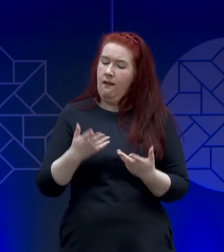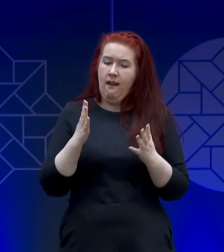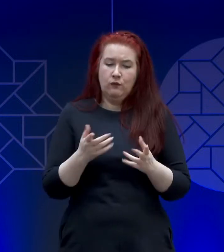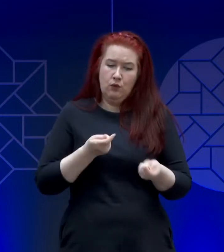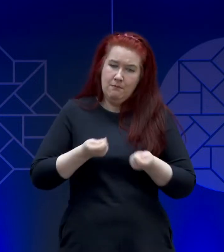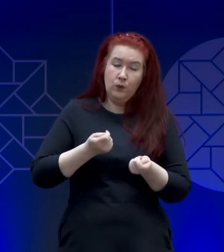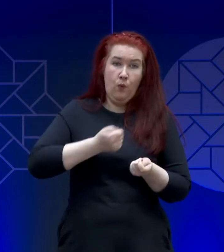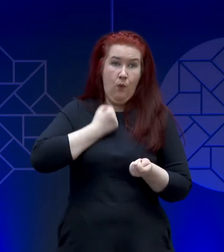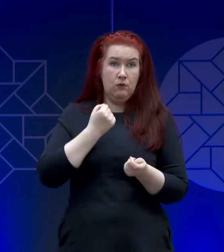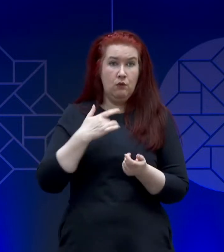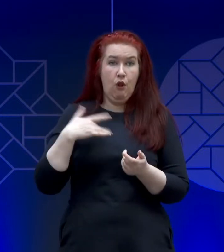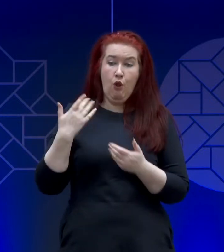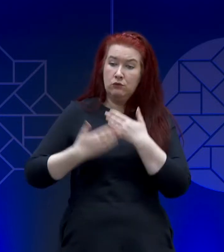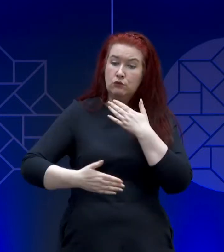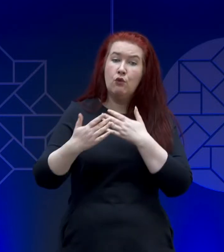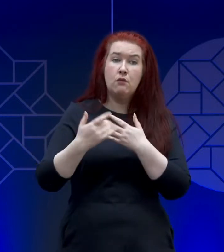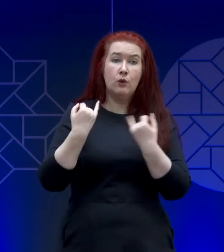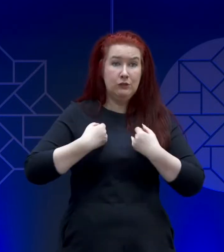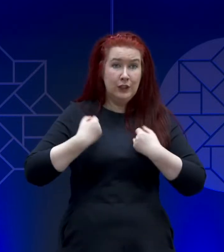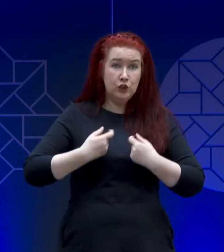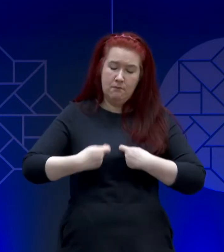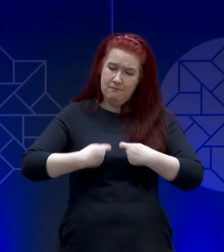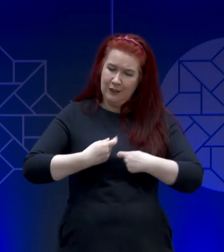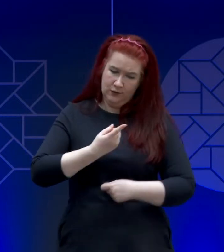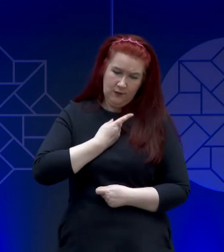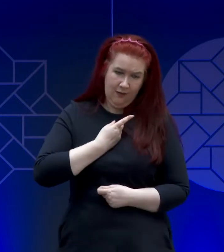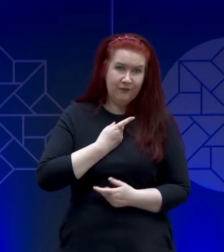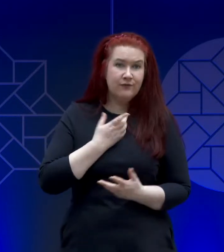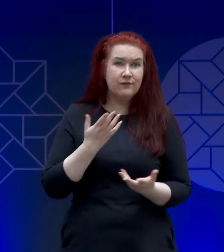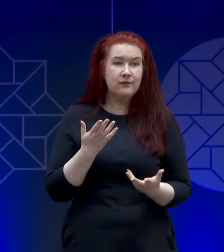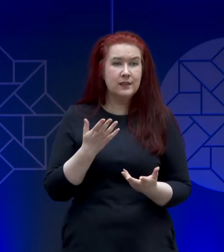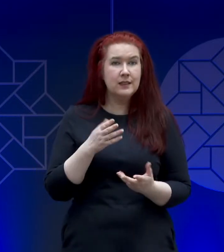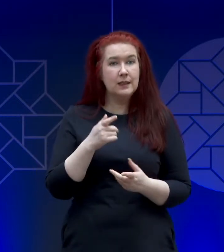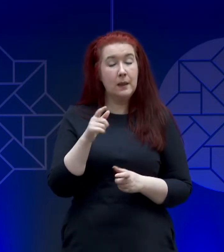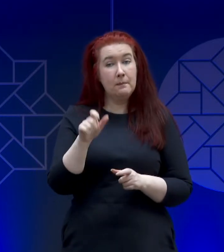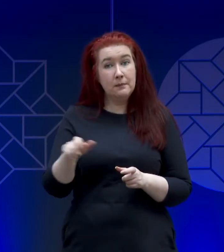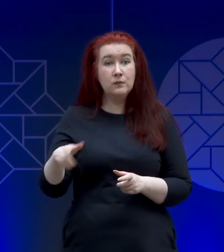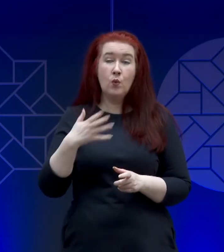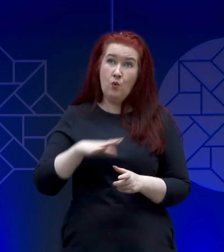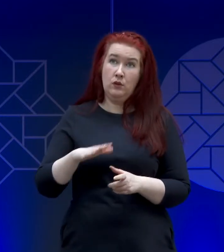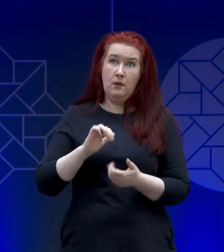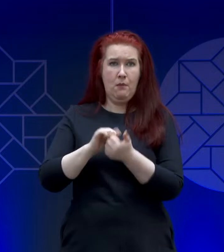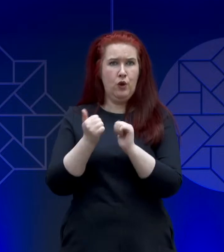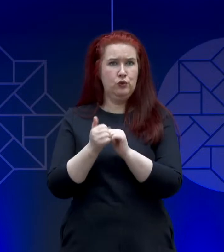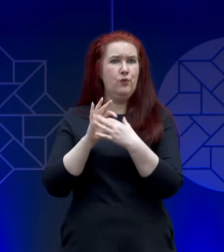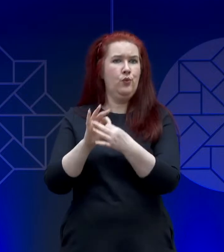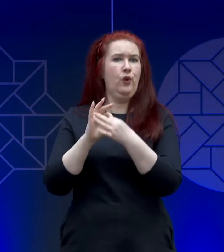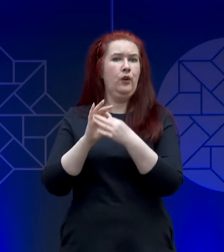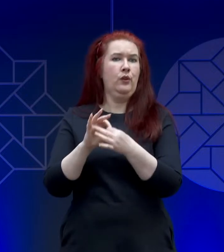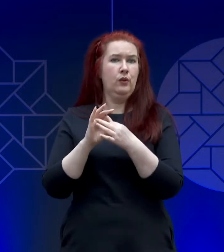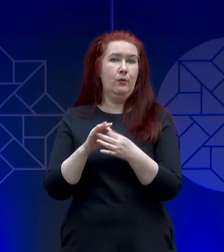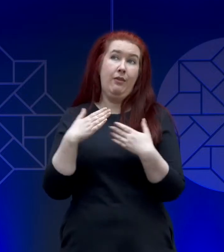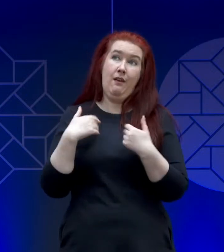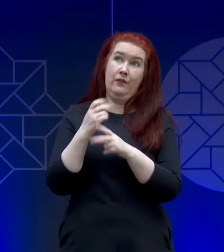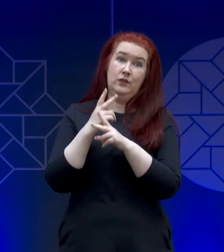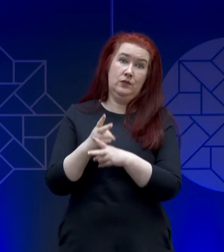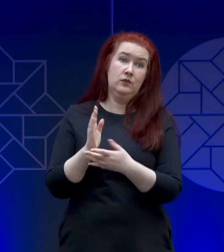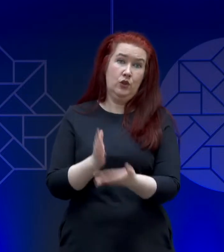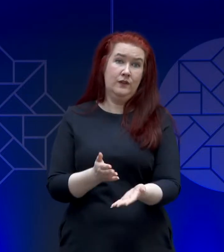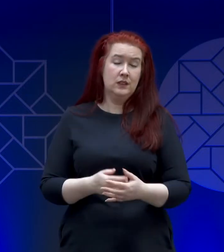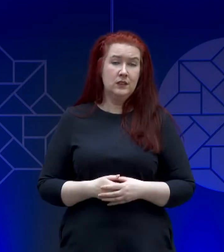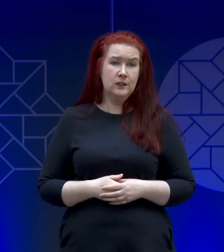own long-term condition, and they're looking for some greater partnership working often with the health service around